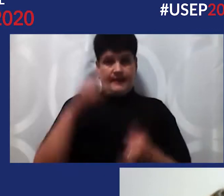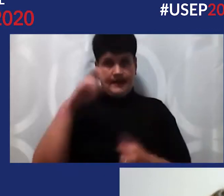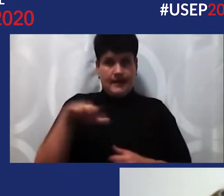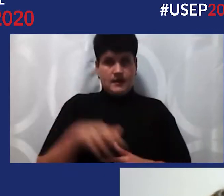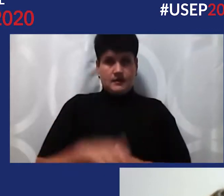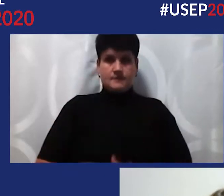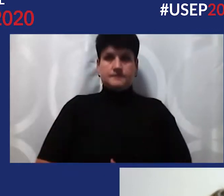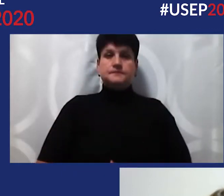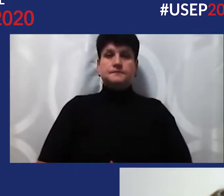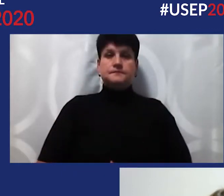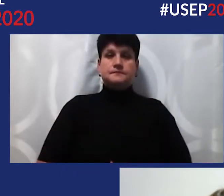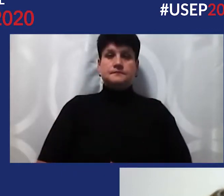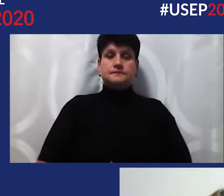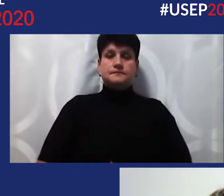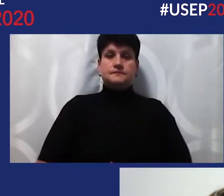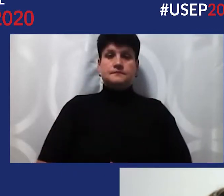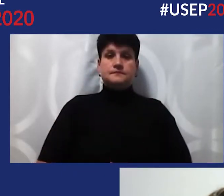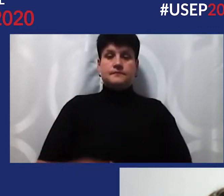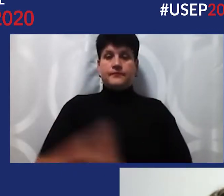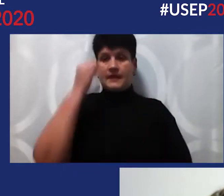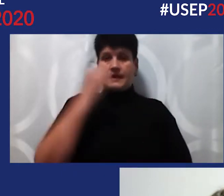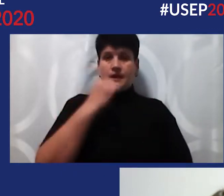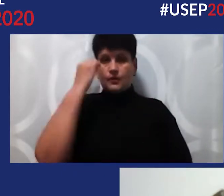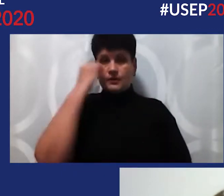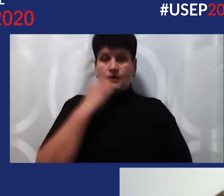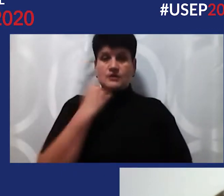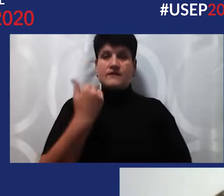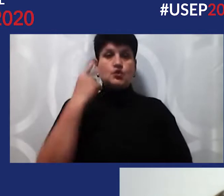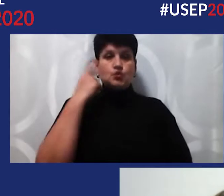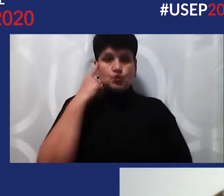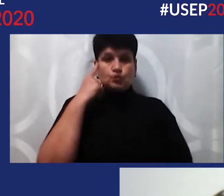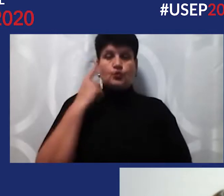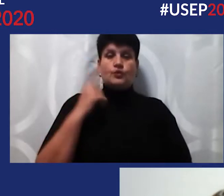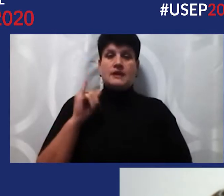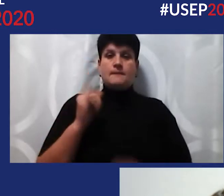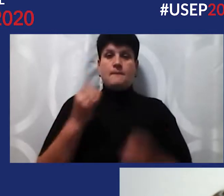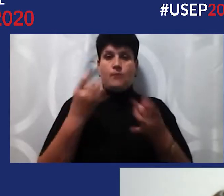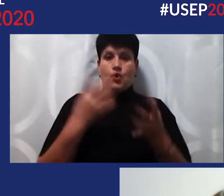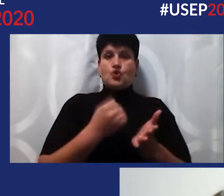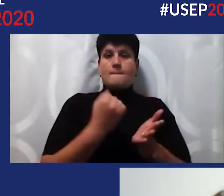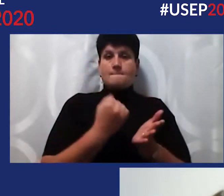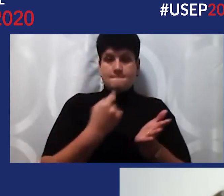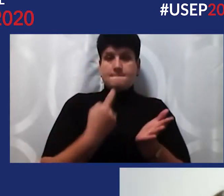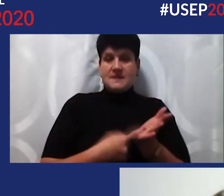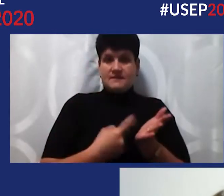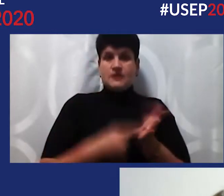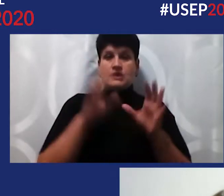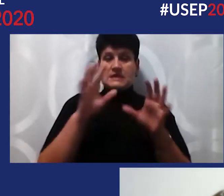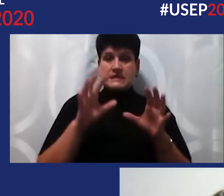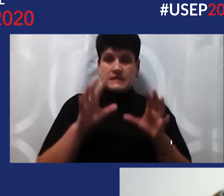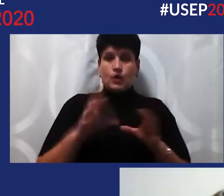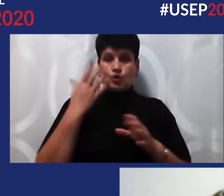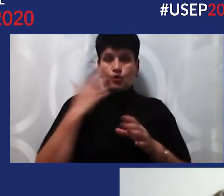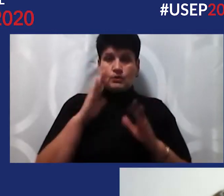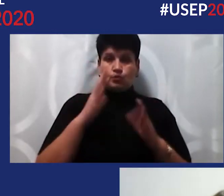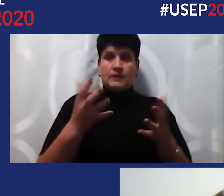promises, but Russia might make good use of it, and it might have a lasting impact on the future of the country. Thank you for your thoughts. And